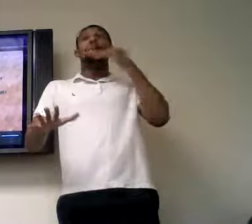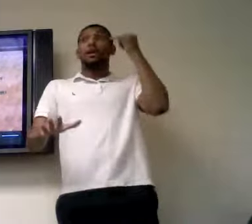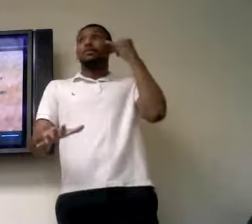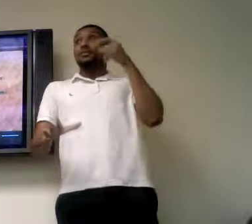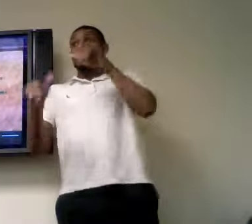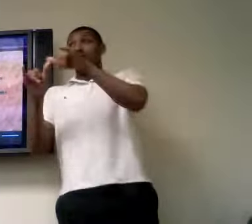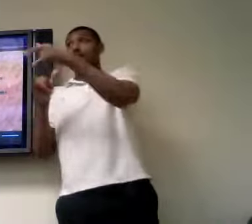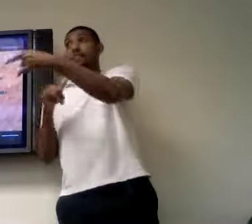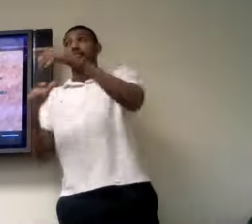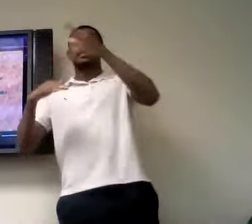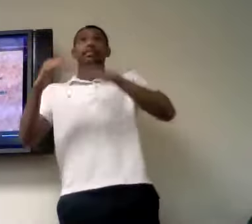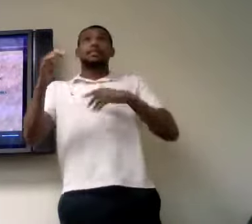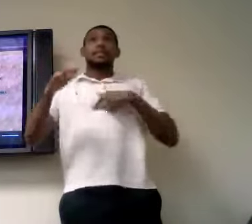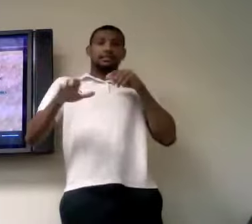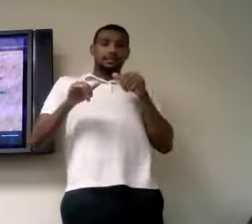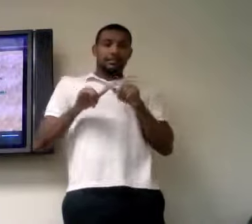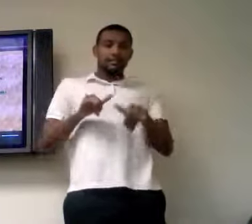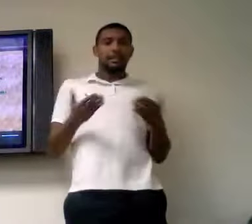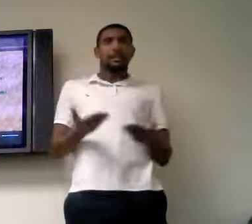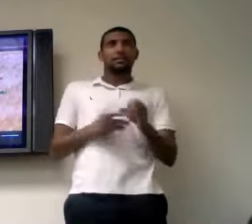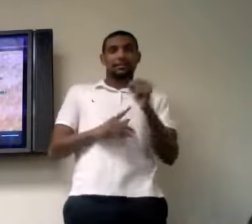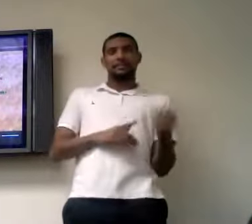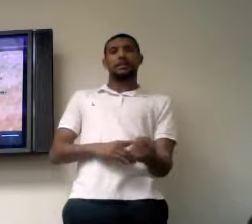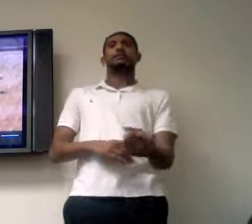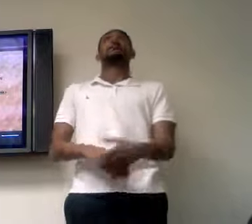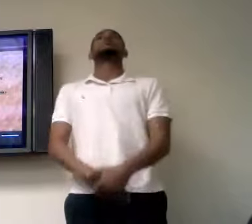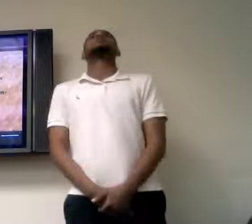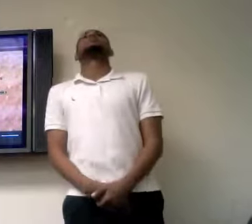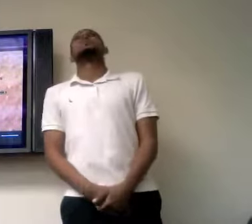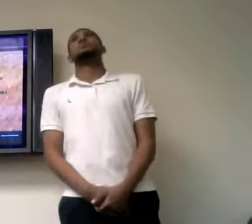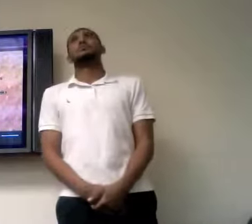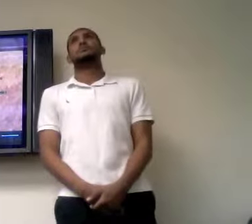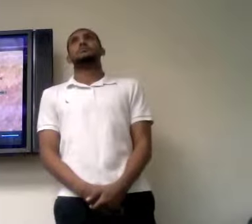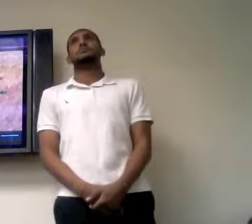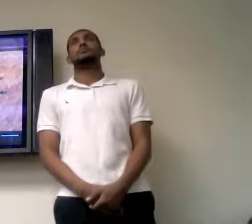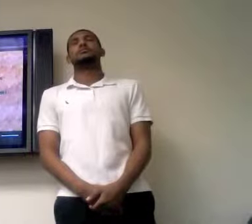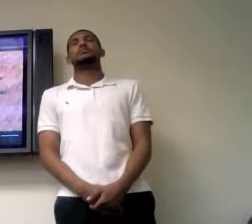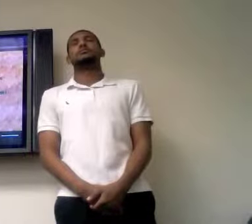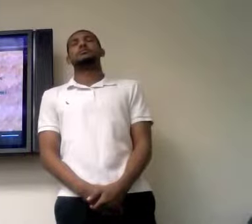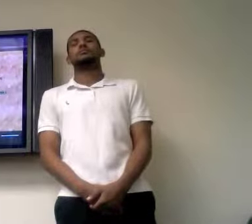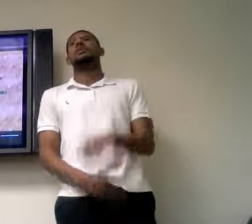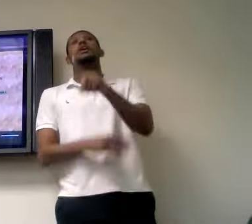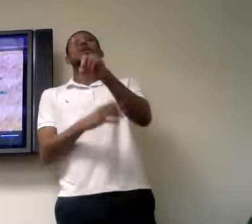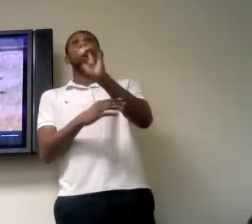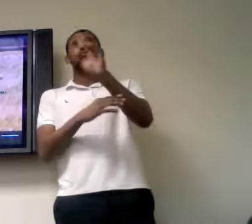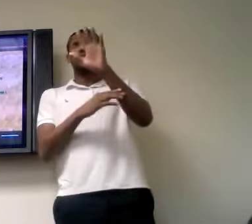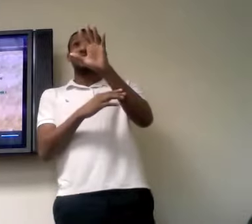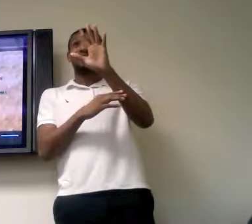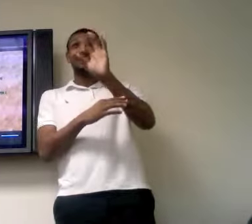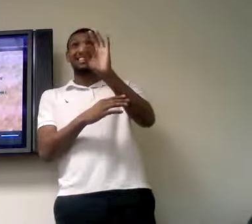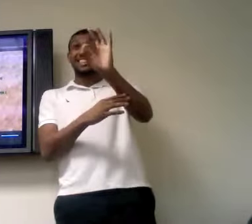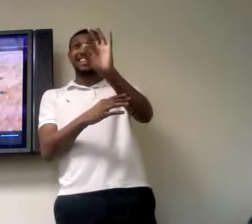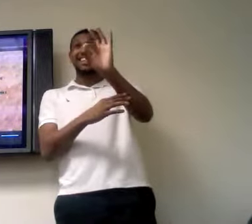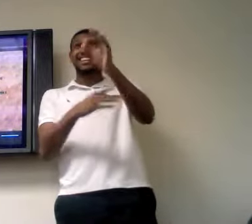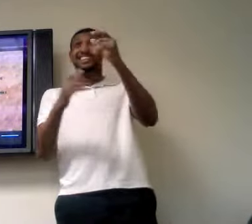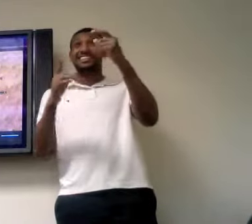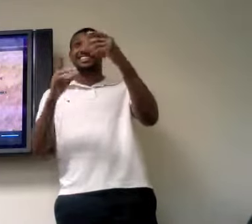1,000 Confederate prisoners incarcerated at Rock Island, 159 died from disease. For